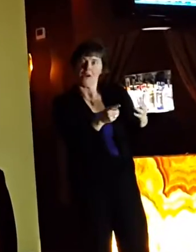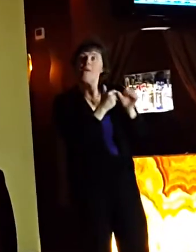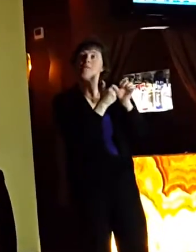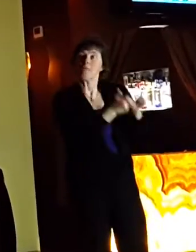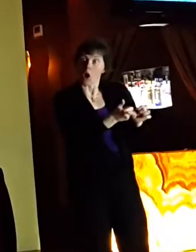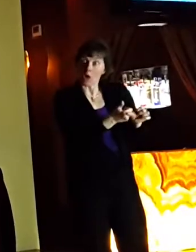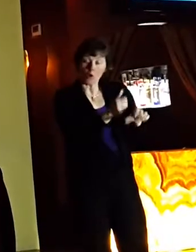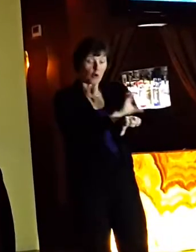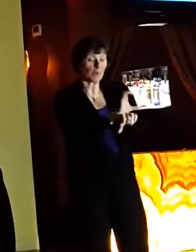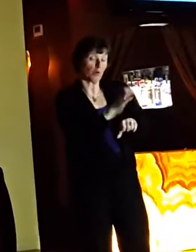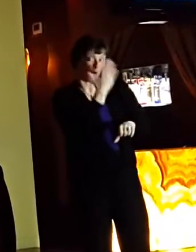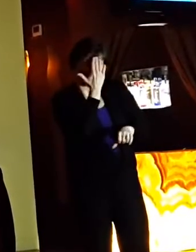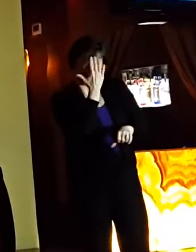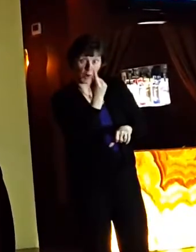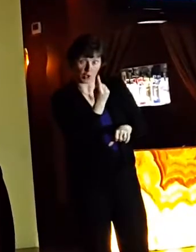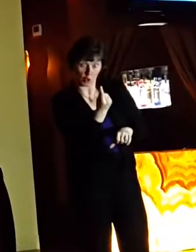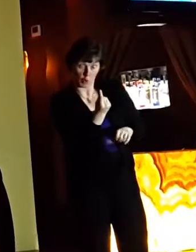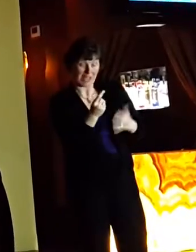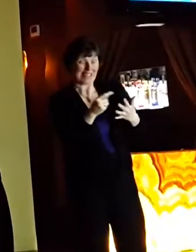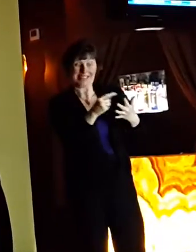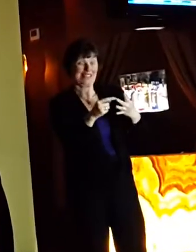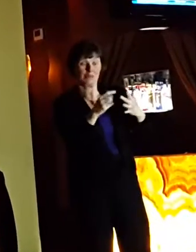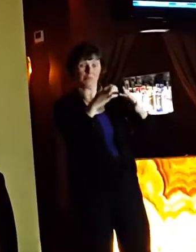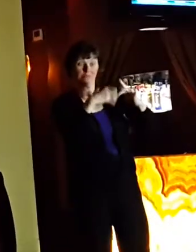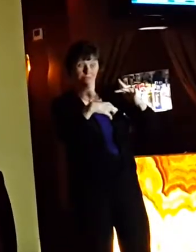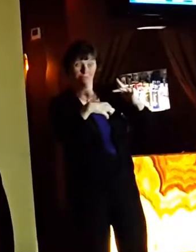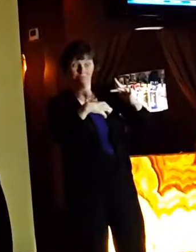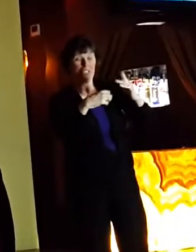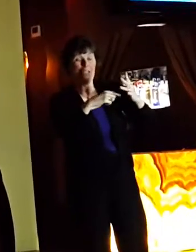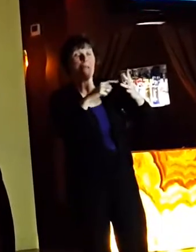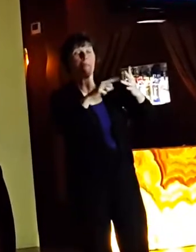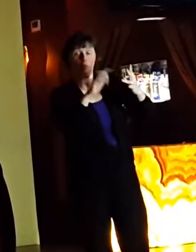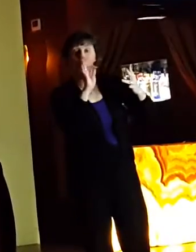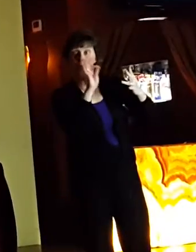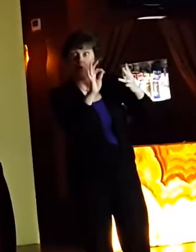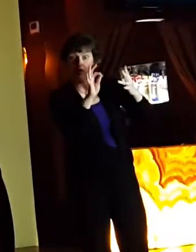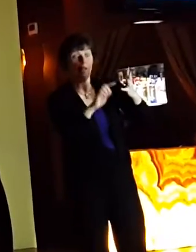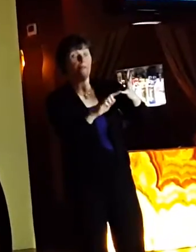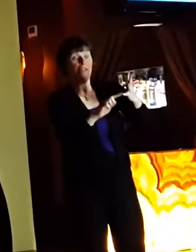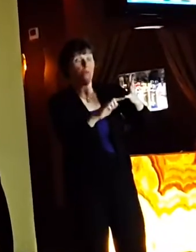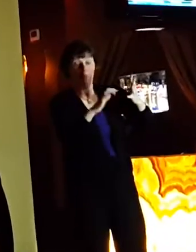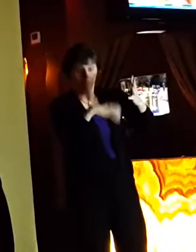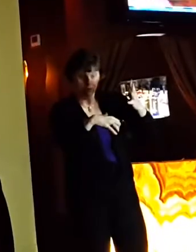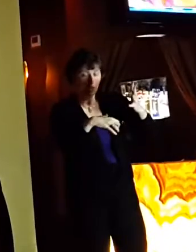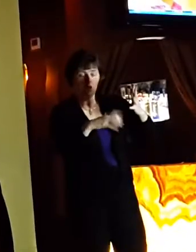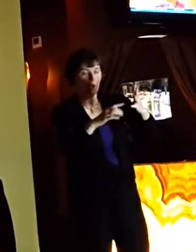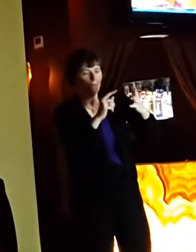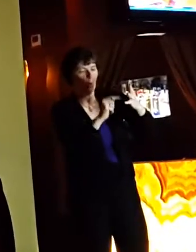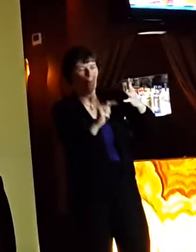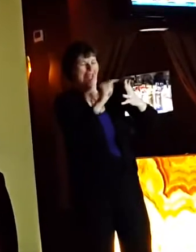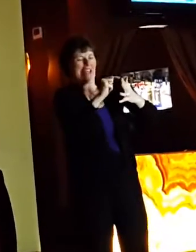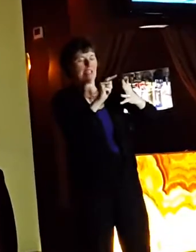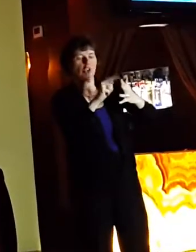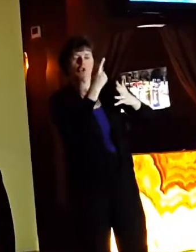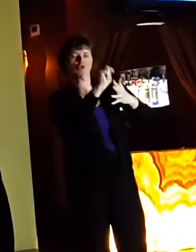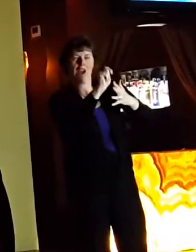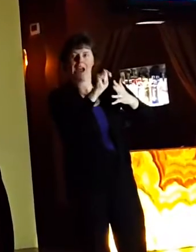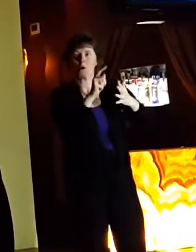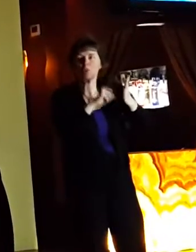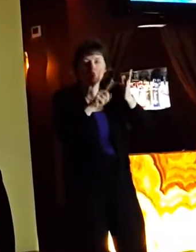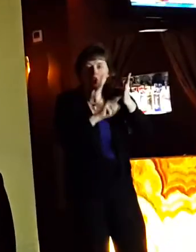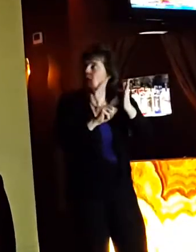to do this, then this, then this, and well, on this step it's breaking, so if this step's breaking, let's try going to a different step. So you look at all this code, and